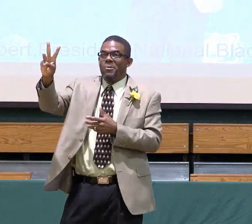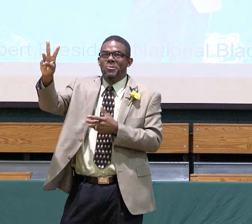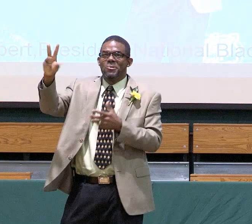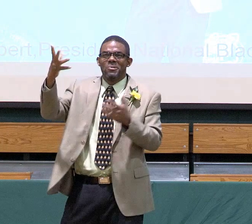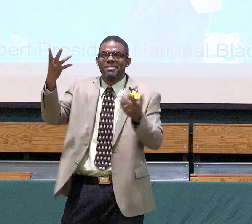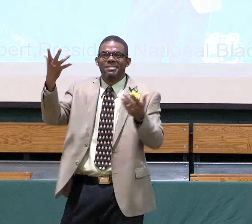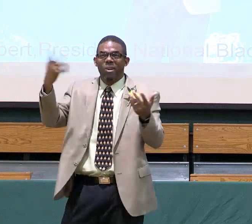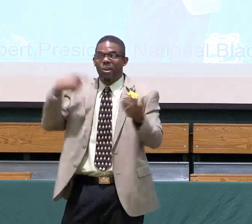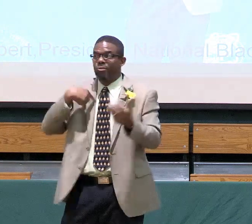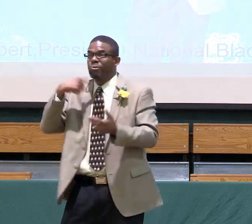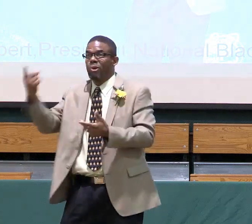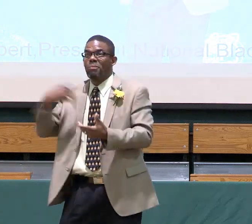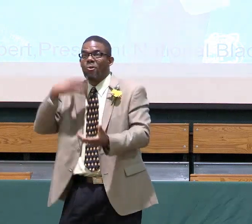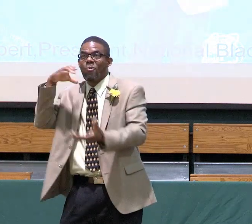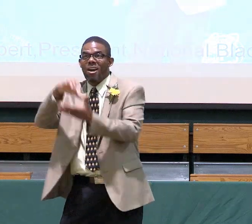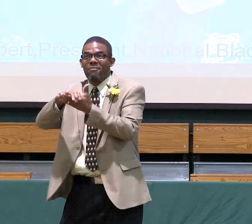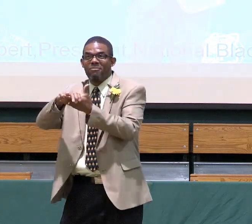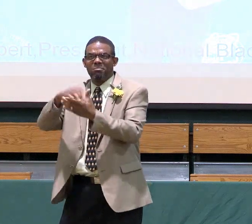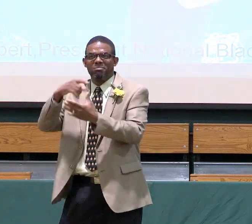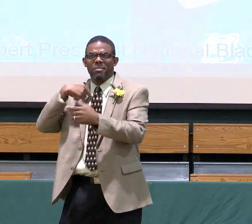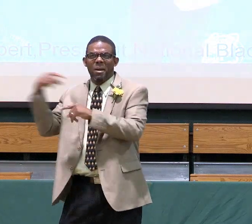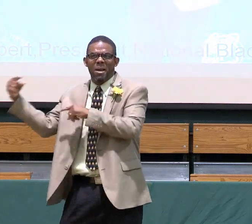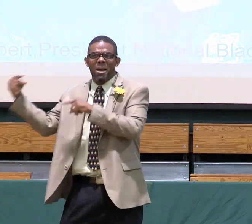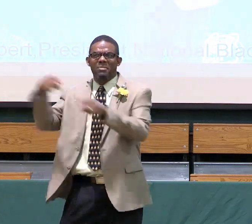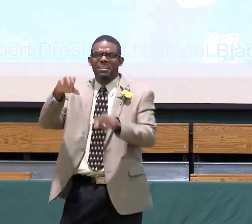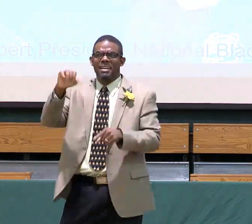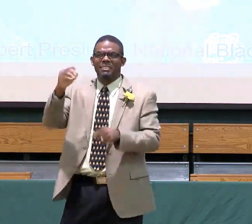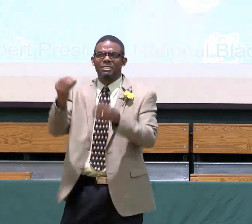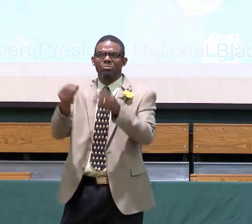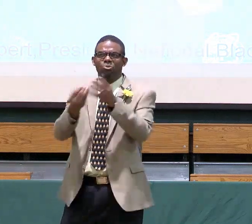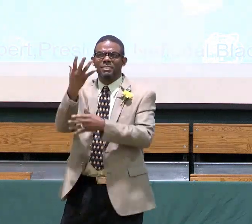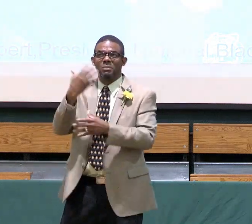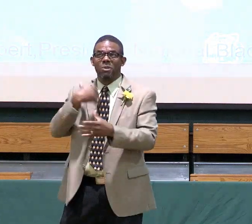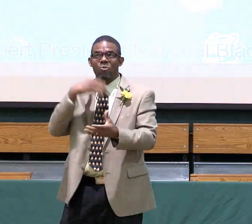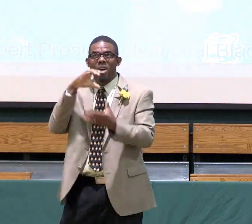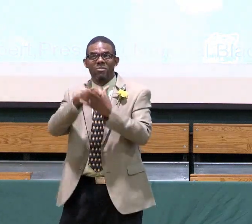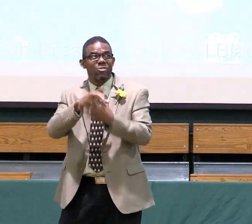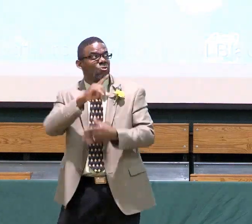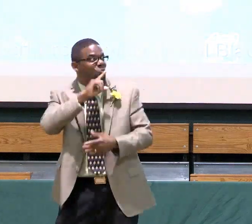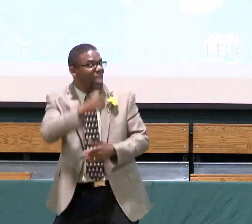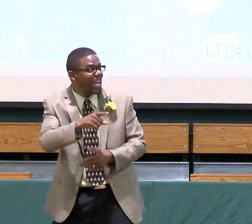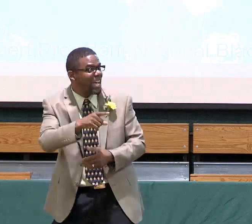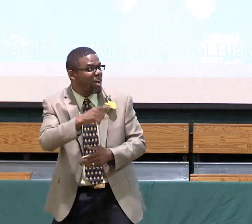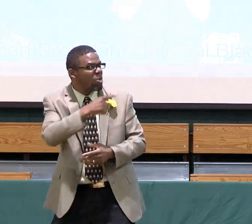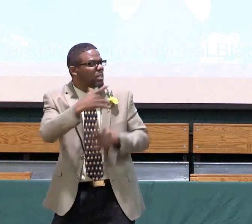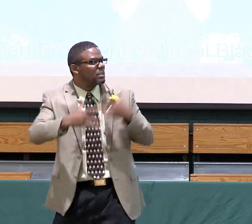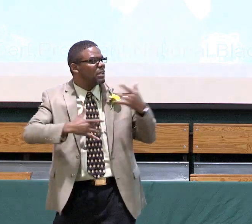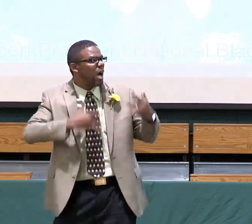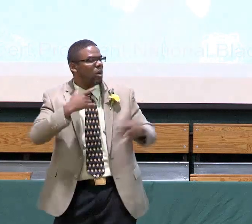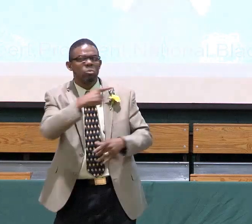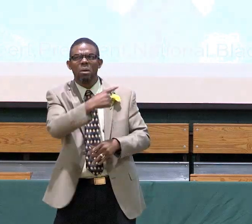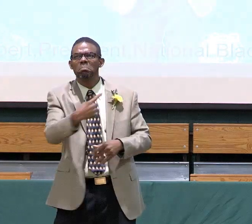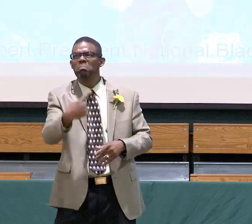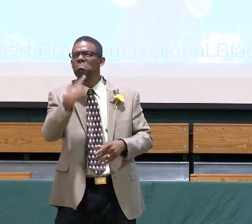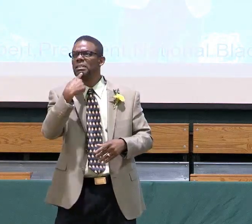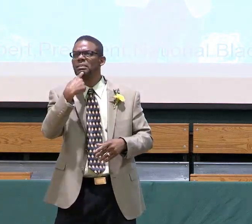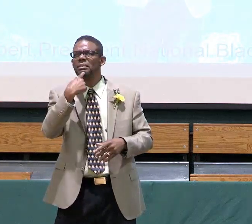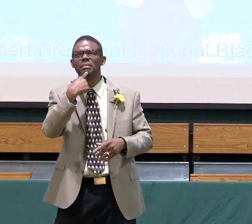all I could say is, wow. You know, I was telling my wife, I get to come to Cave Spring, and she said, you do? Really? Oh,